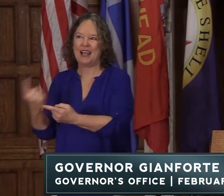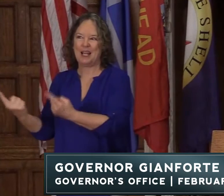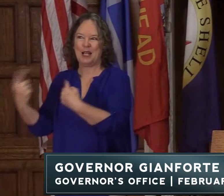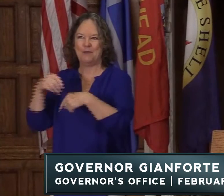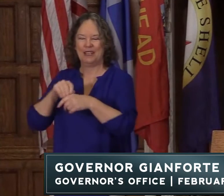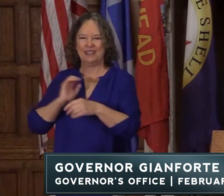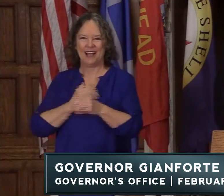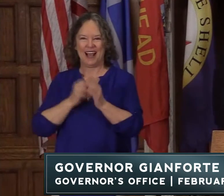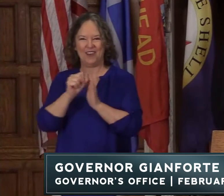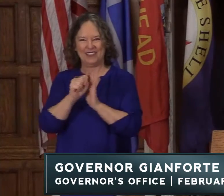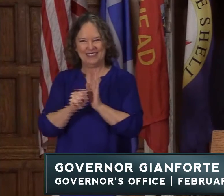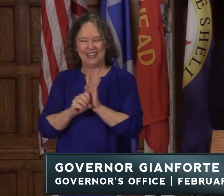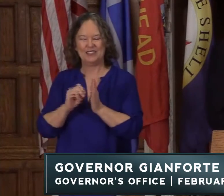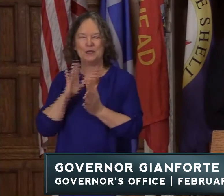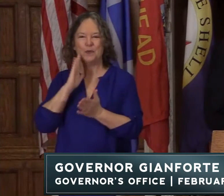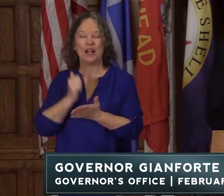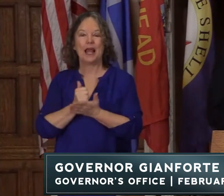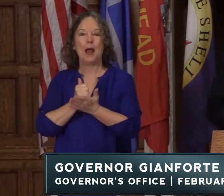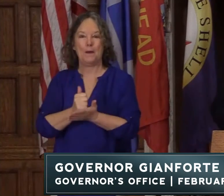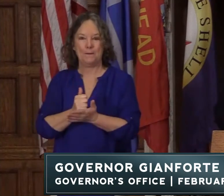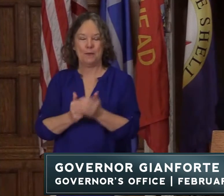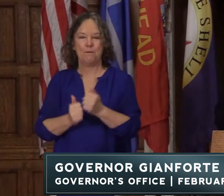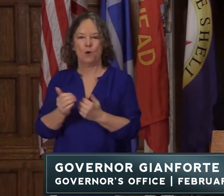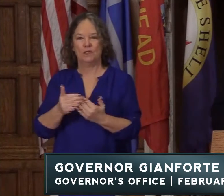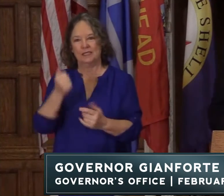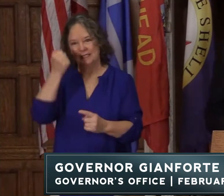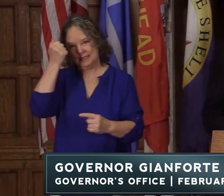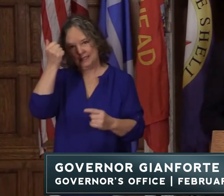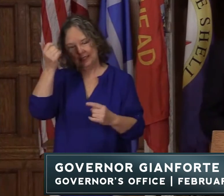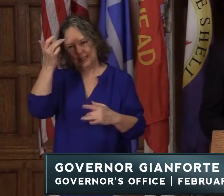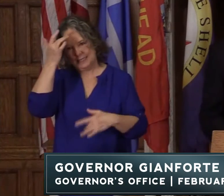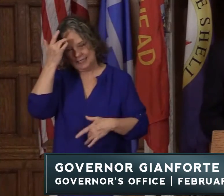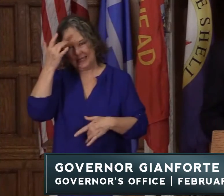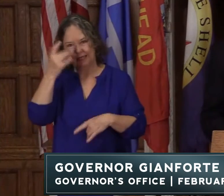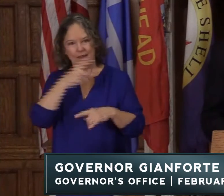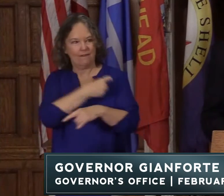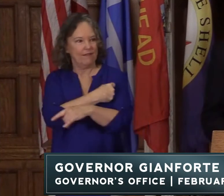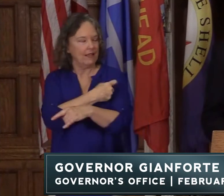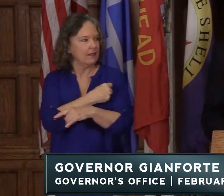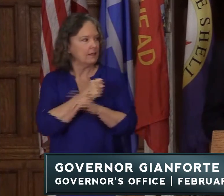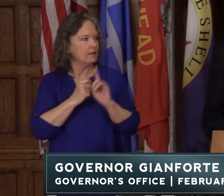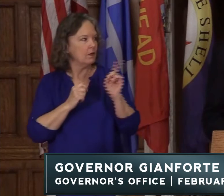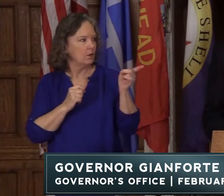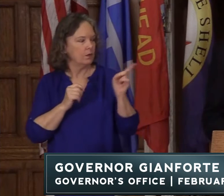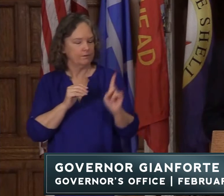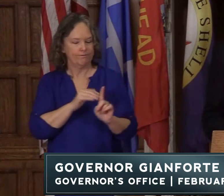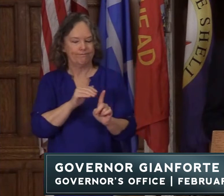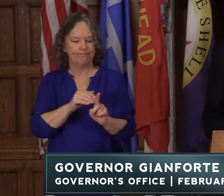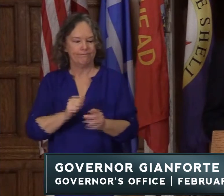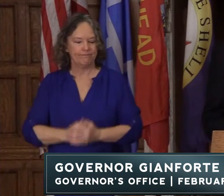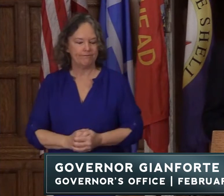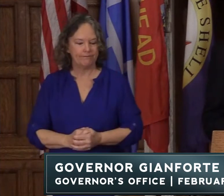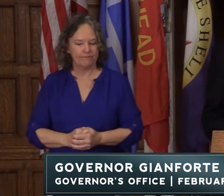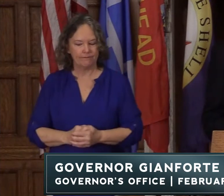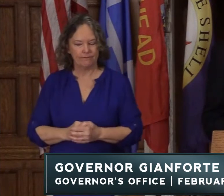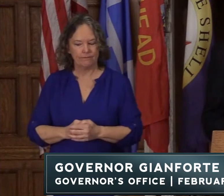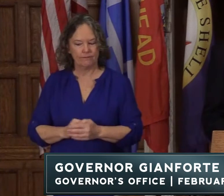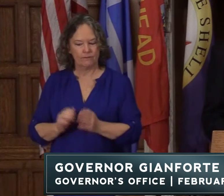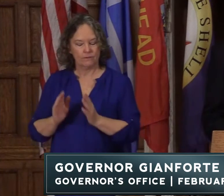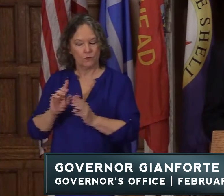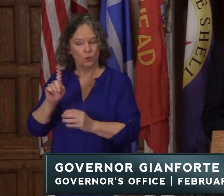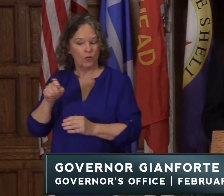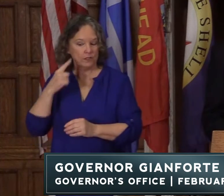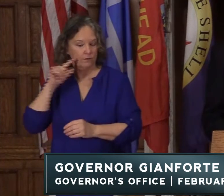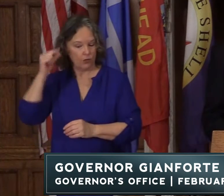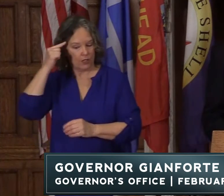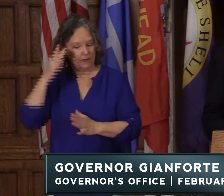most vulnerable get vaccinated. Online question? We have one. And let me just remind folks dialing in that if you have a question for the governor, you can dial 5-star